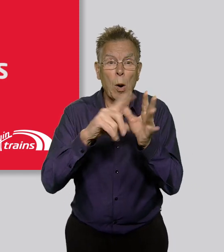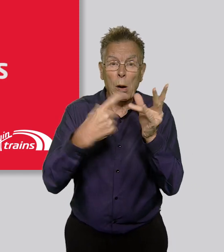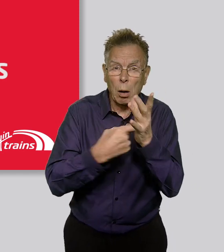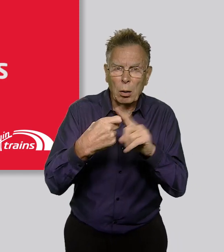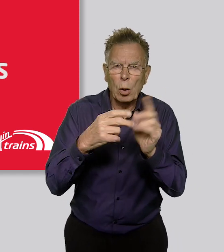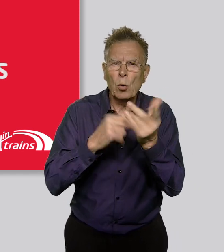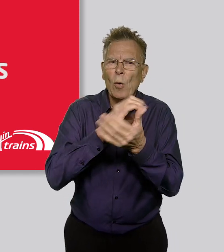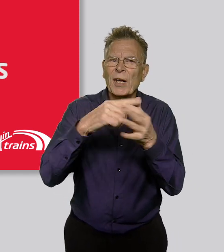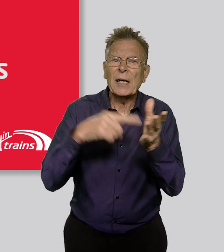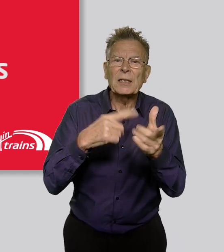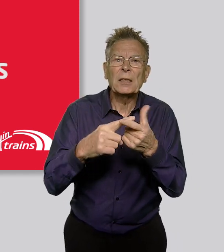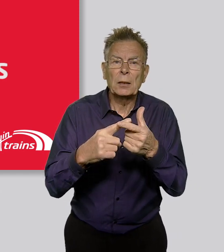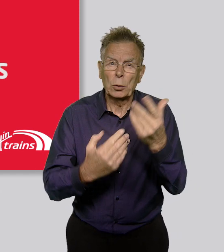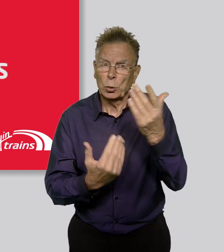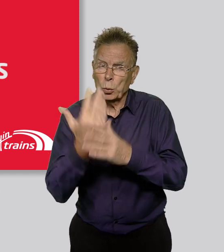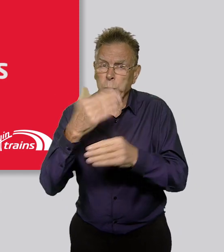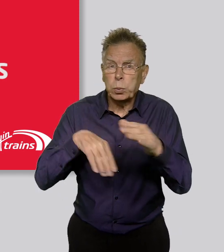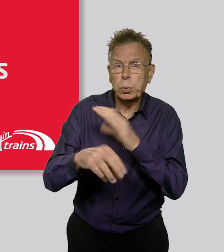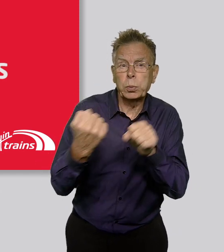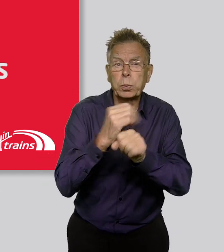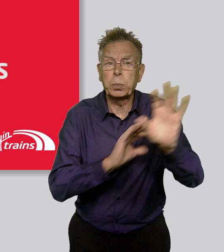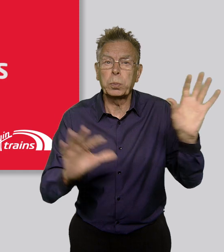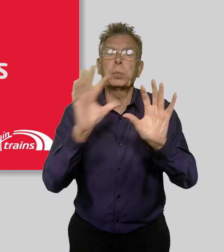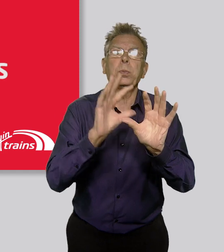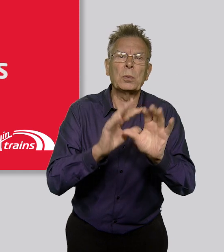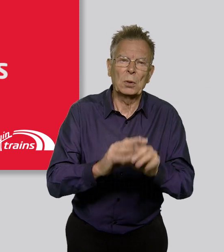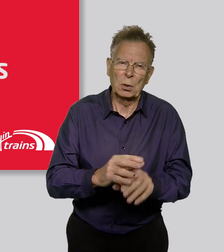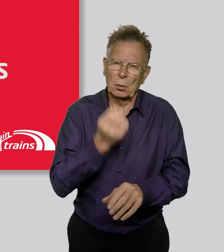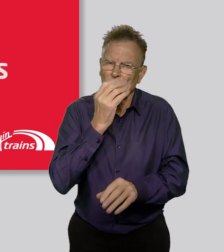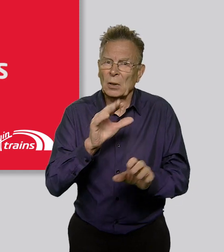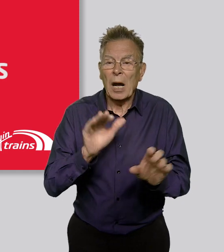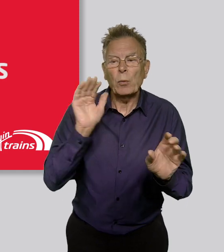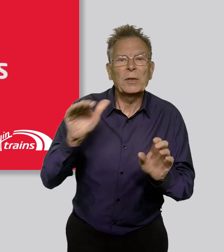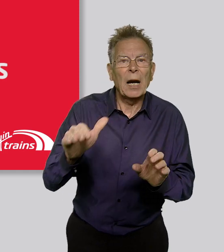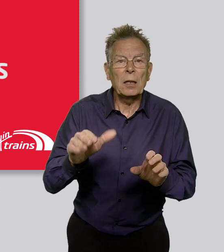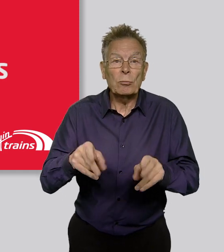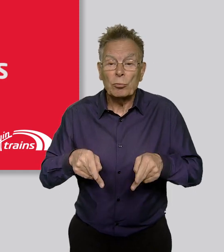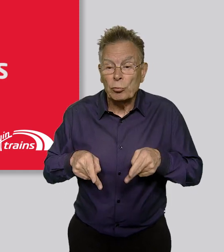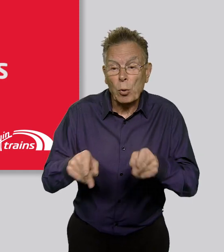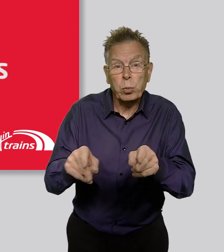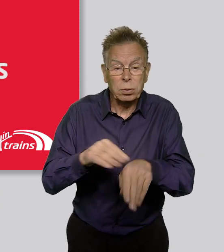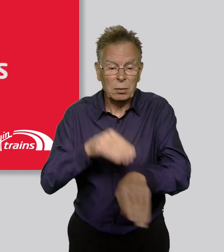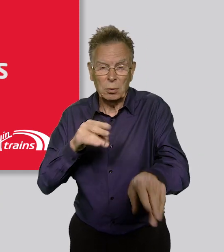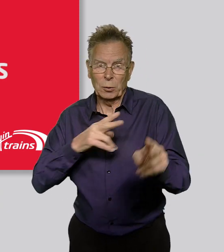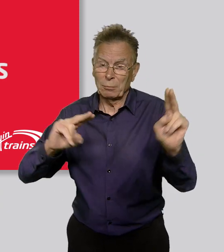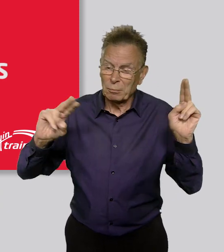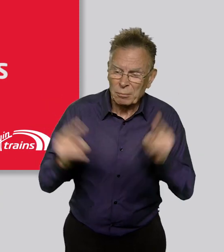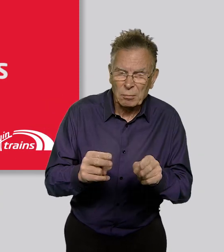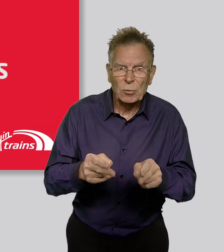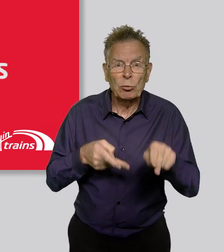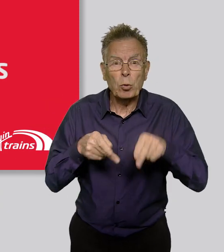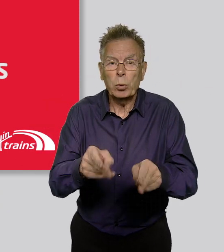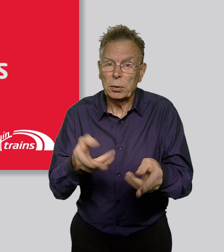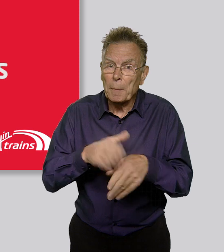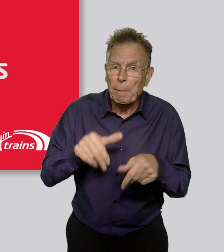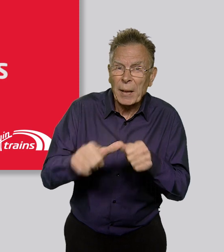Newark Northgate's getting a facelift too, with changes to the station exterior to reduce vehicle congestion, along with new